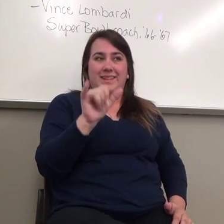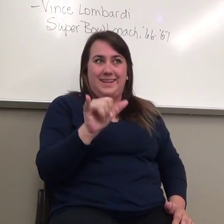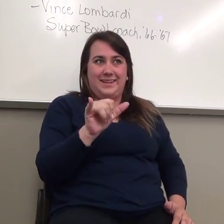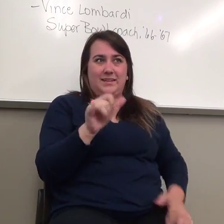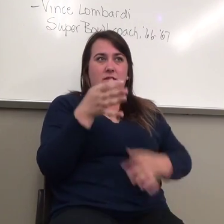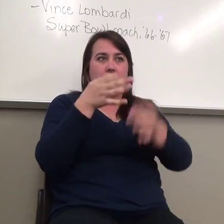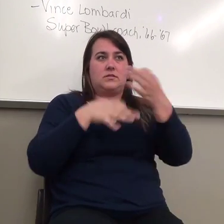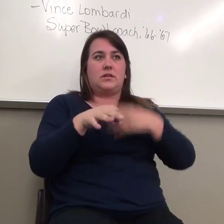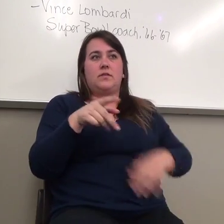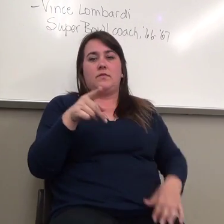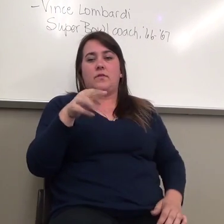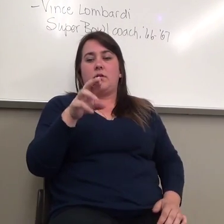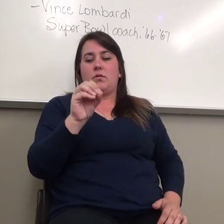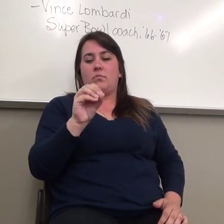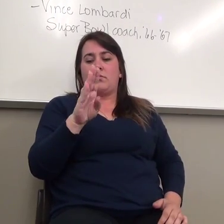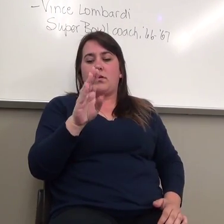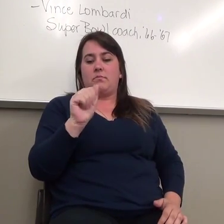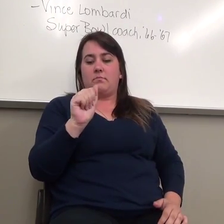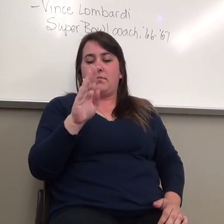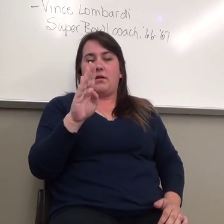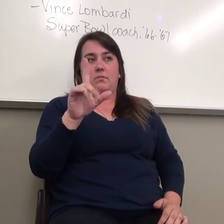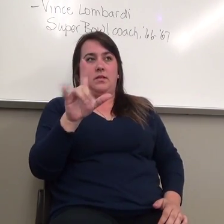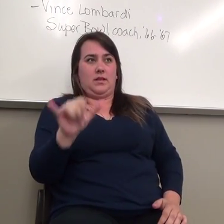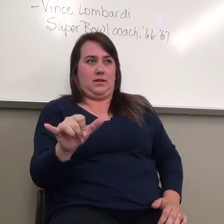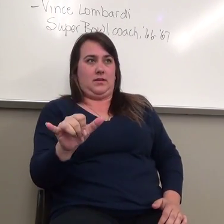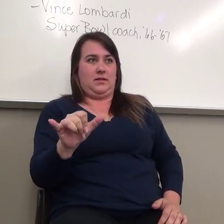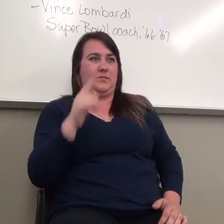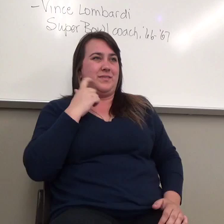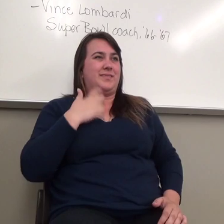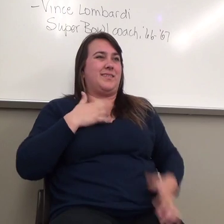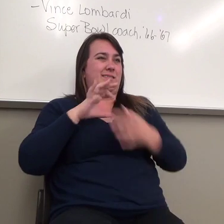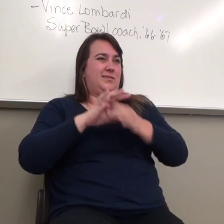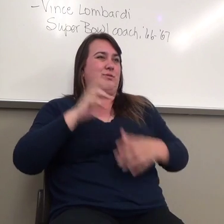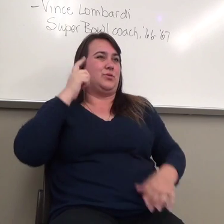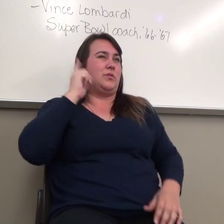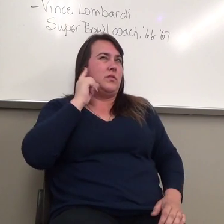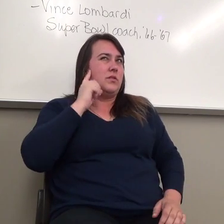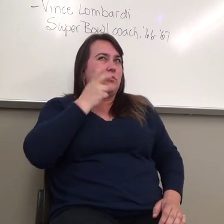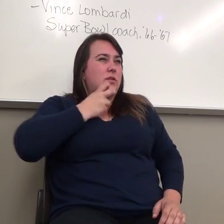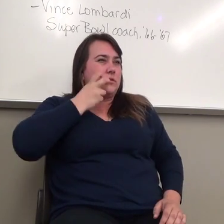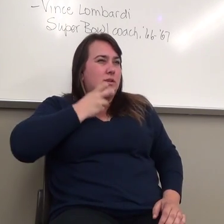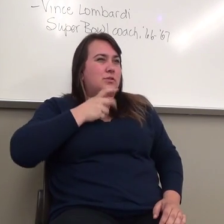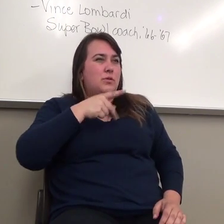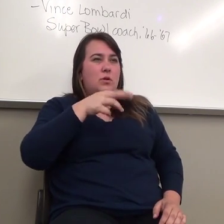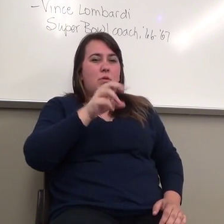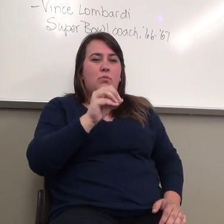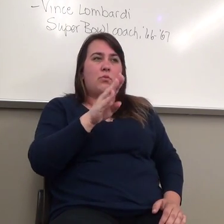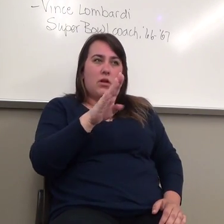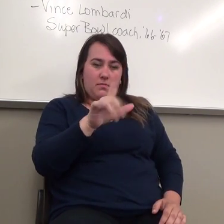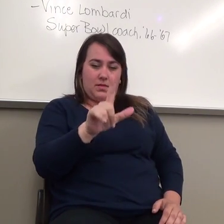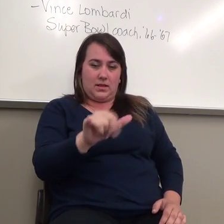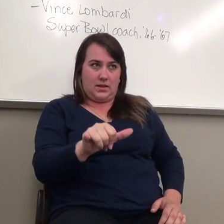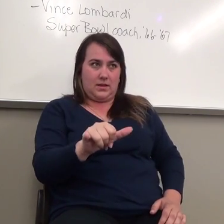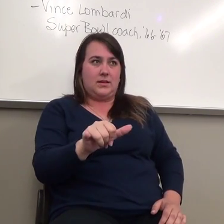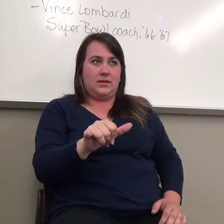This is what we say because that's what we hear. We probably will do this, okay? And it's not spelled that